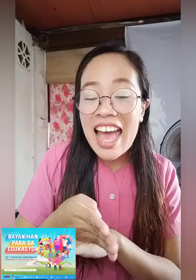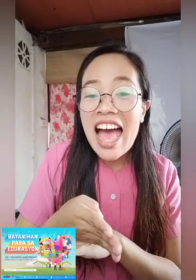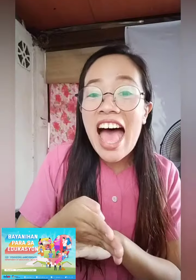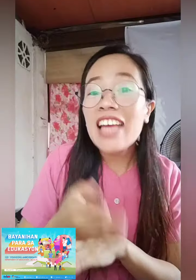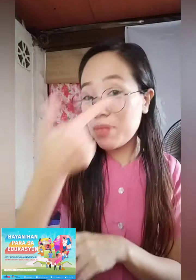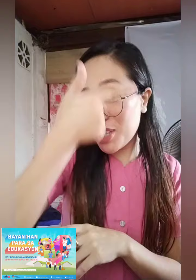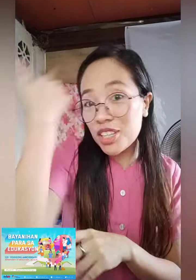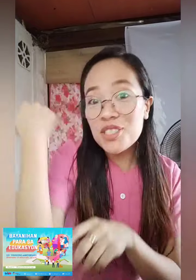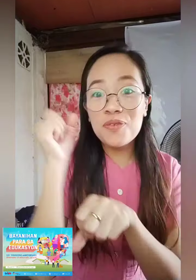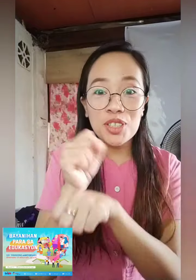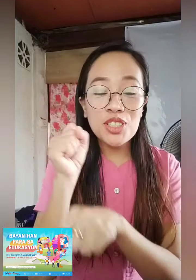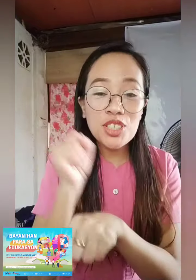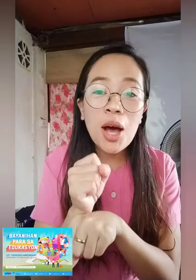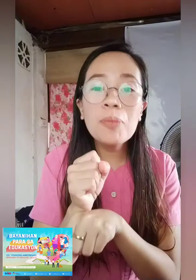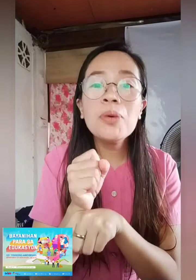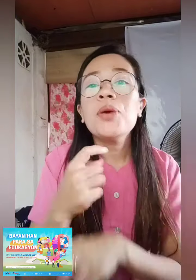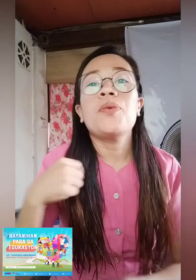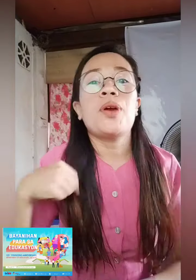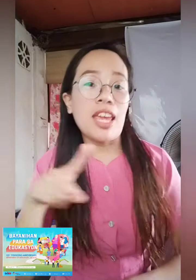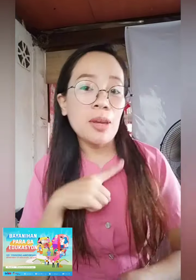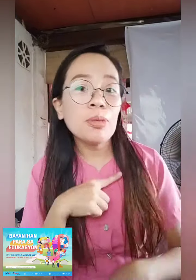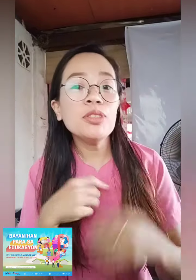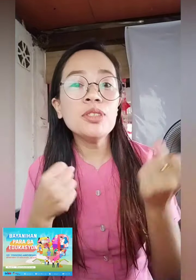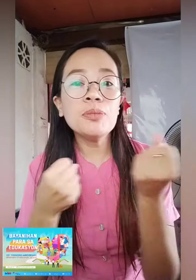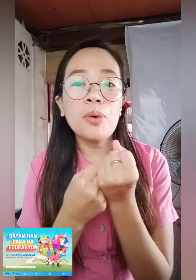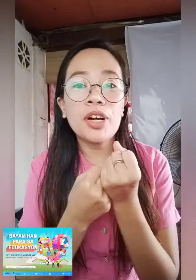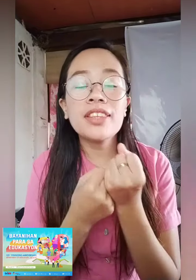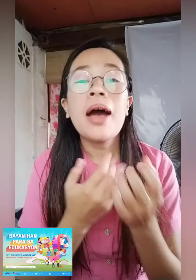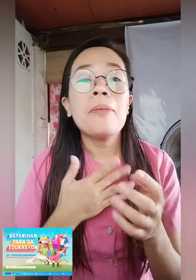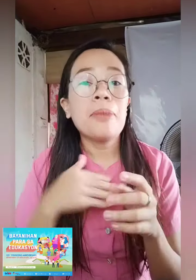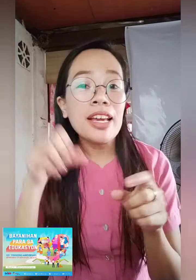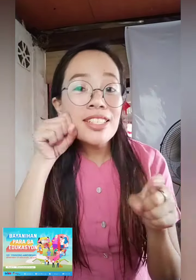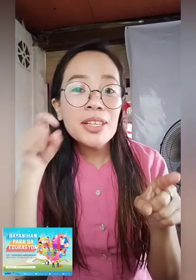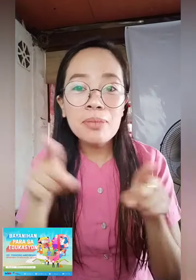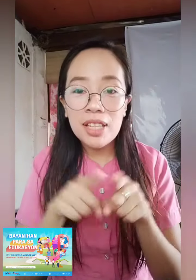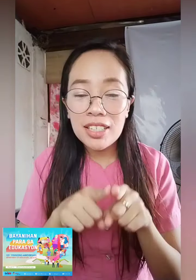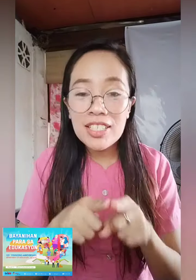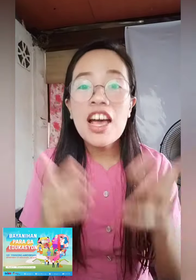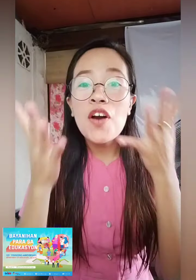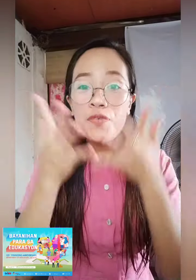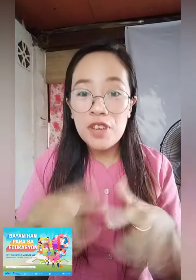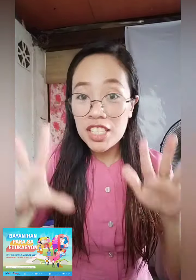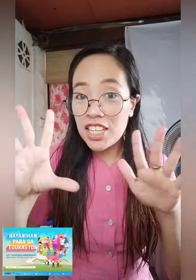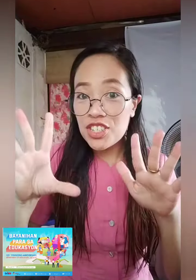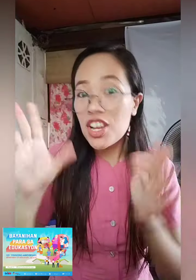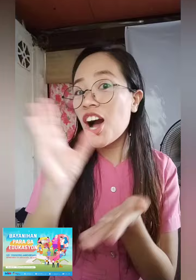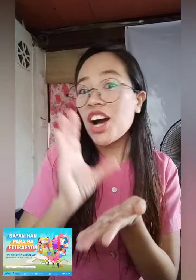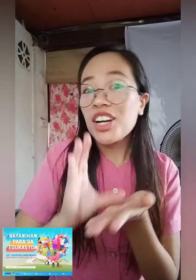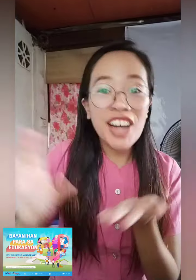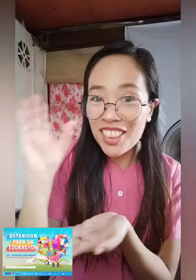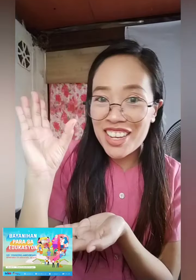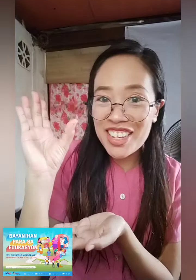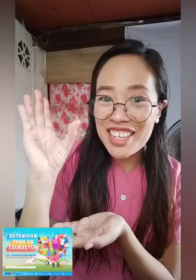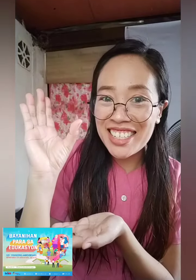And because of our job, we are able to support my siblings finish